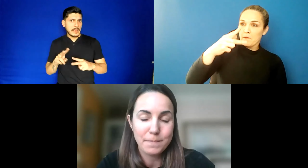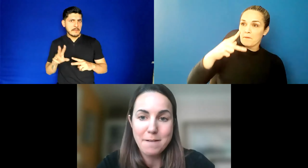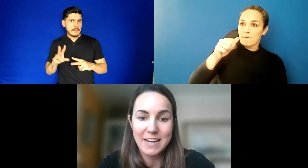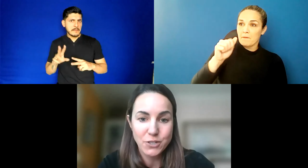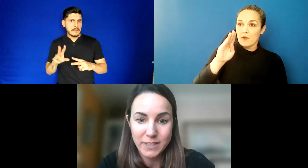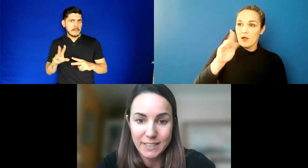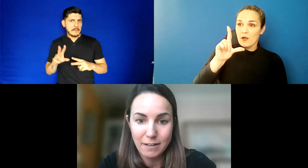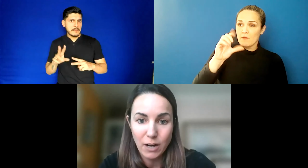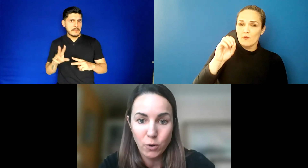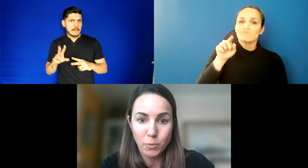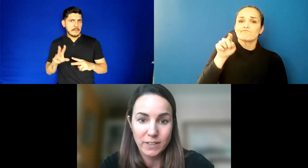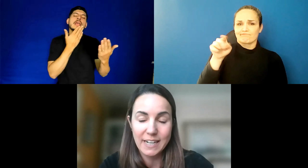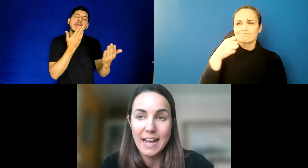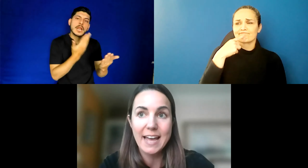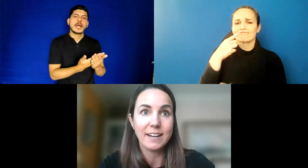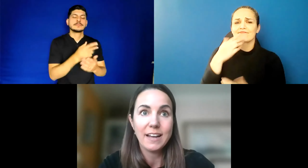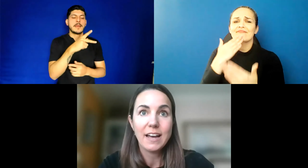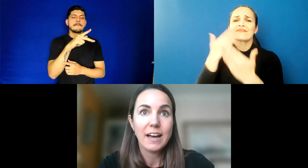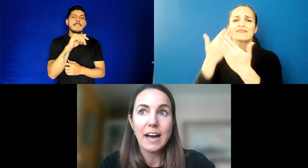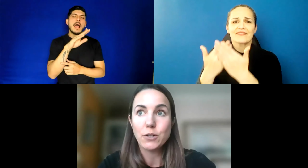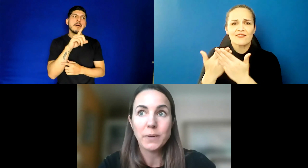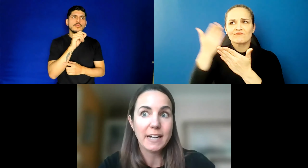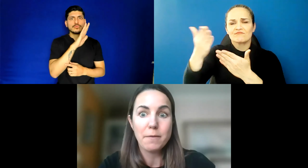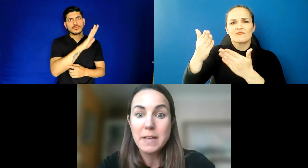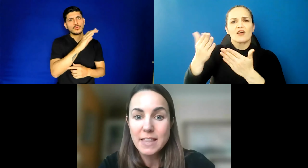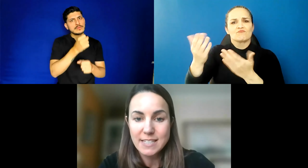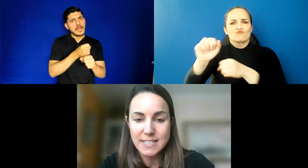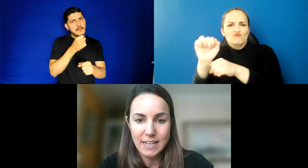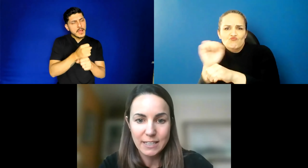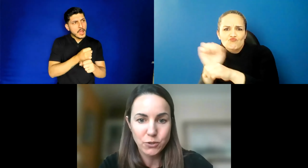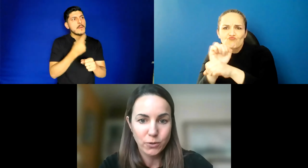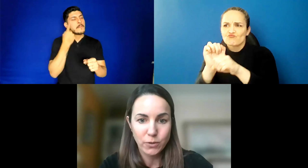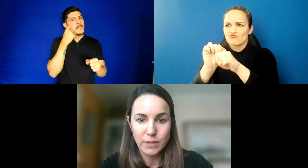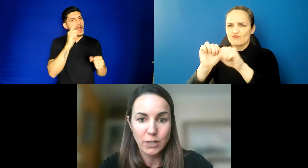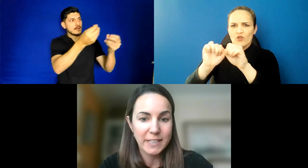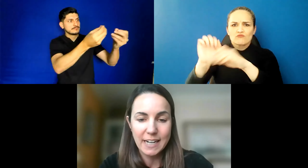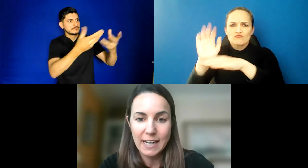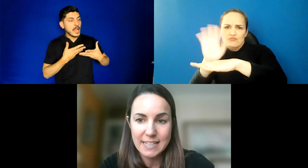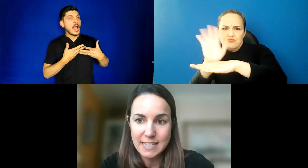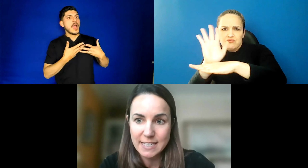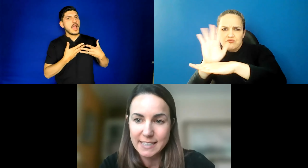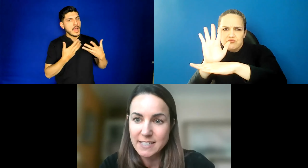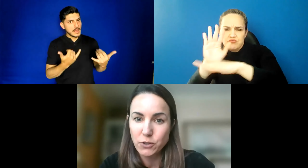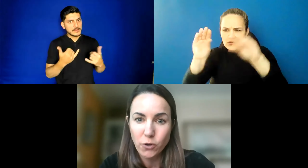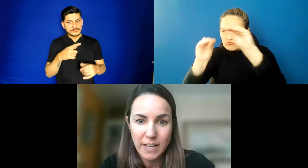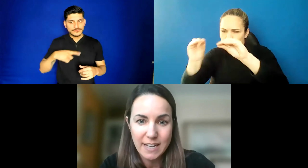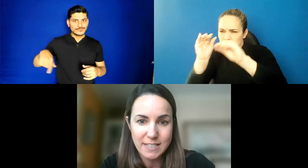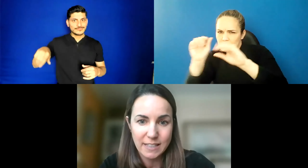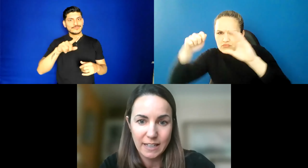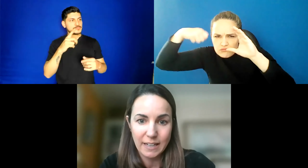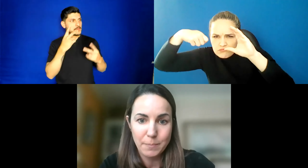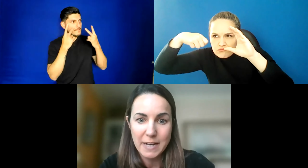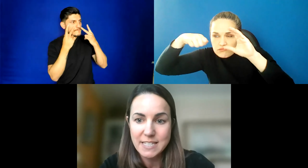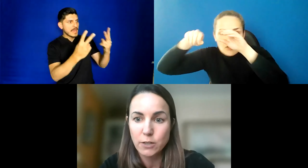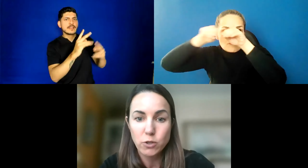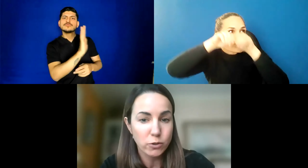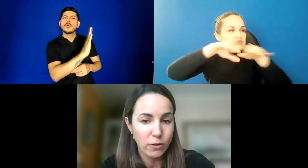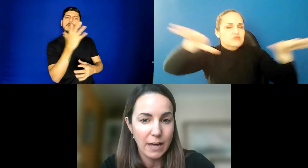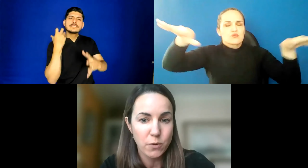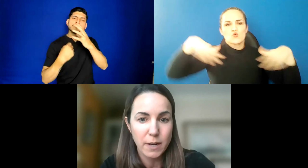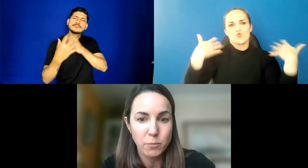I also want to thank Pablo for having made this film, for bringing it into our lives and into